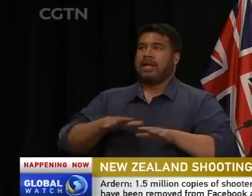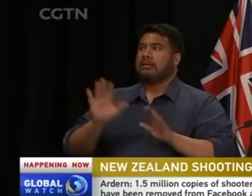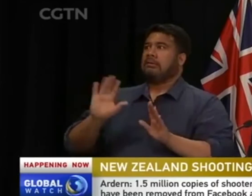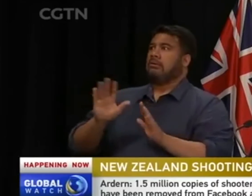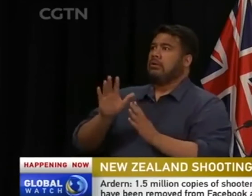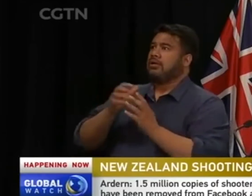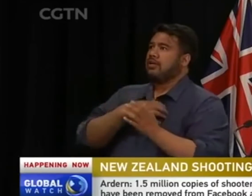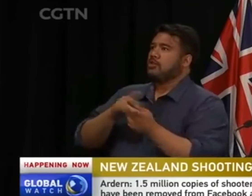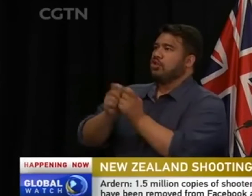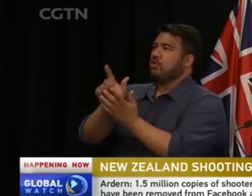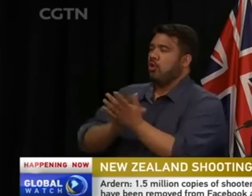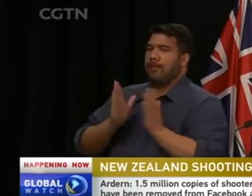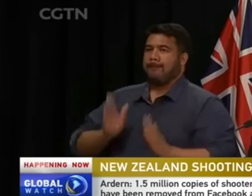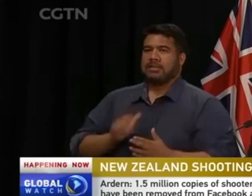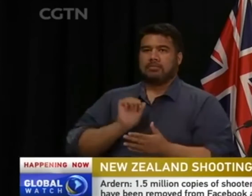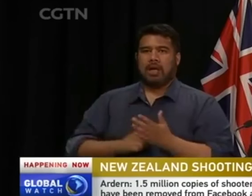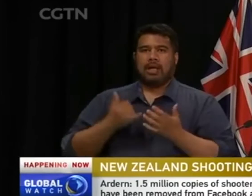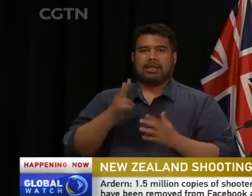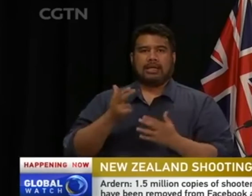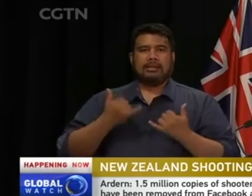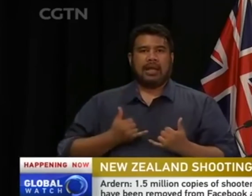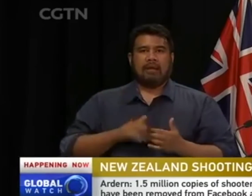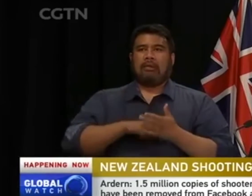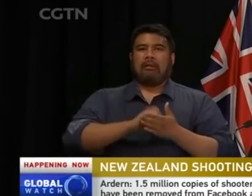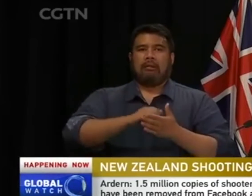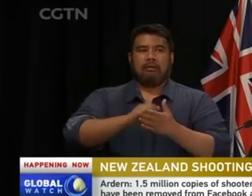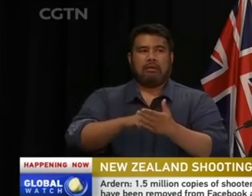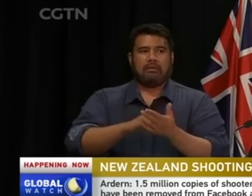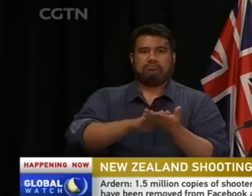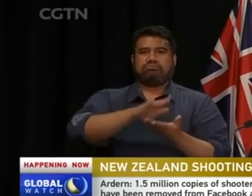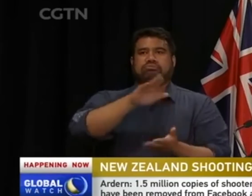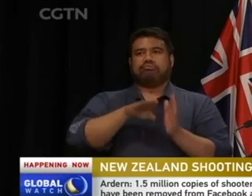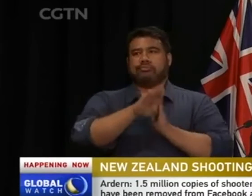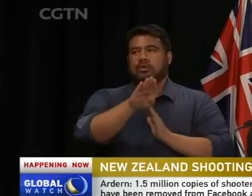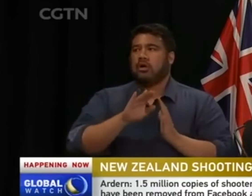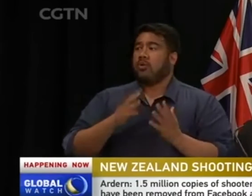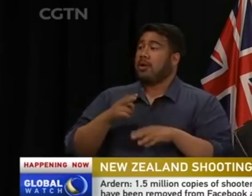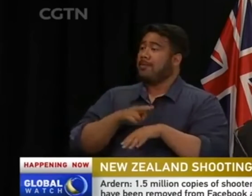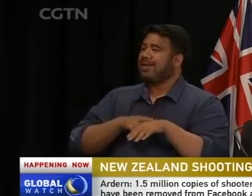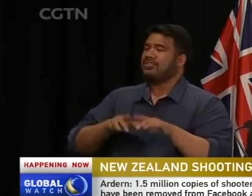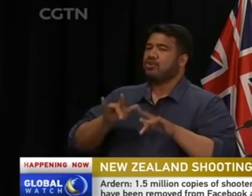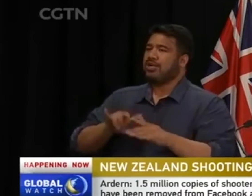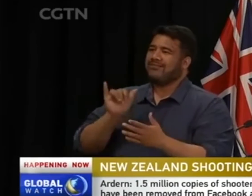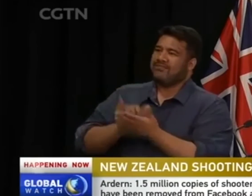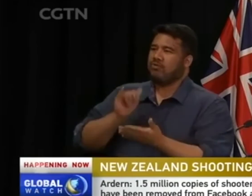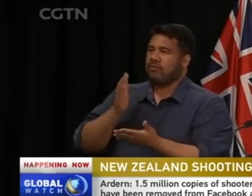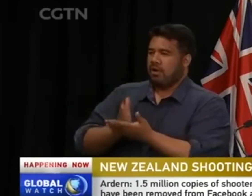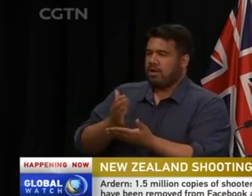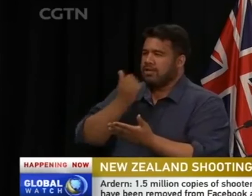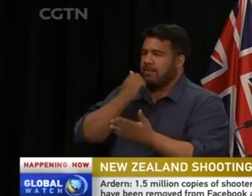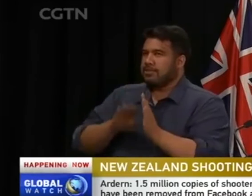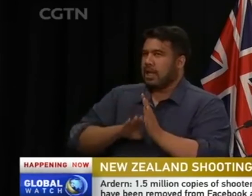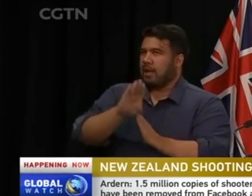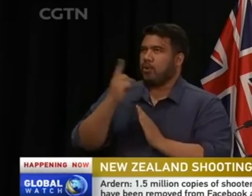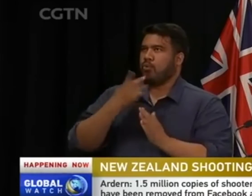No. I believe the police haven't been able to really verify that. I know that there was,